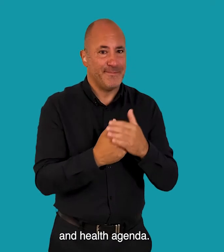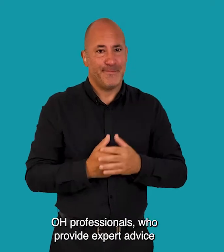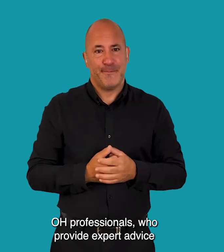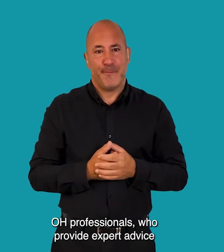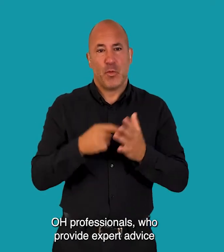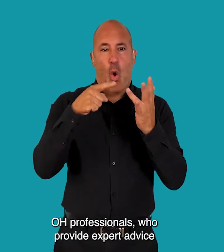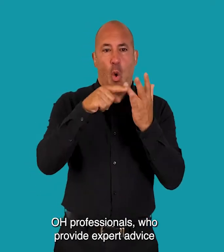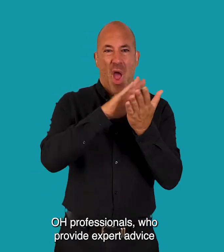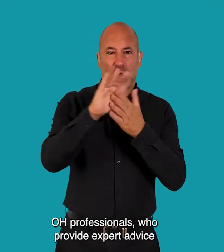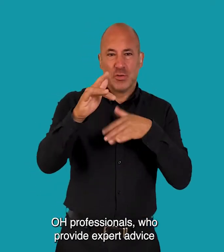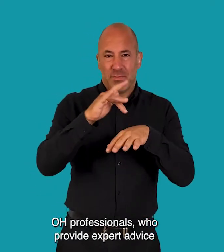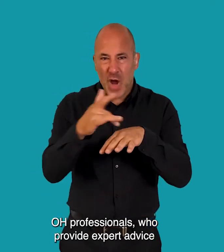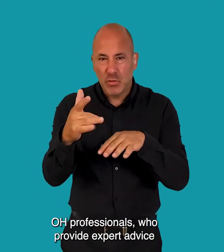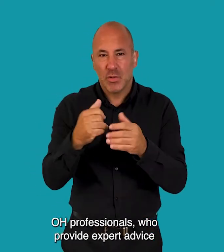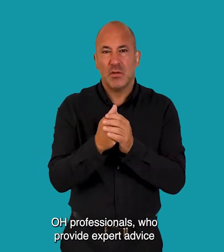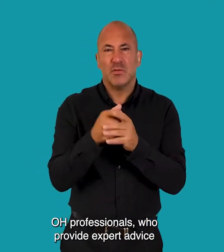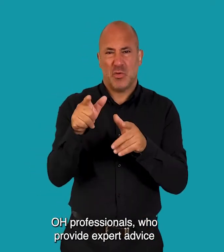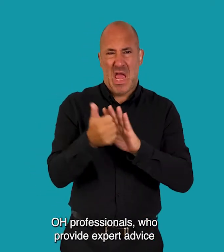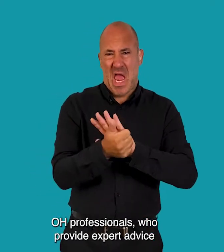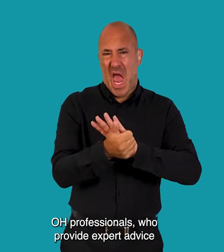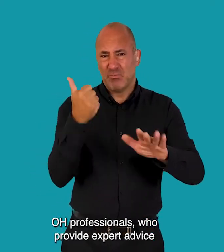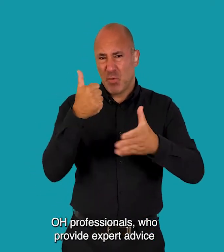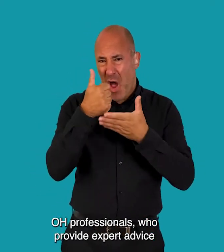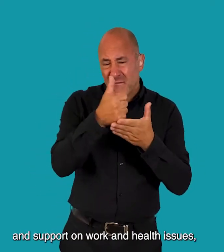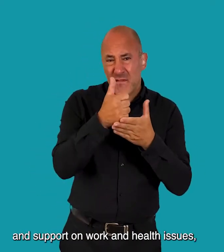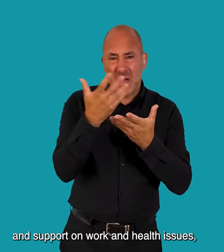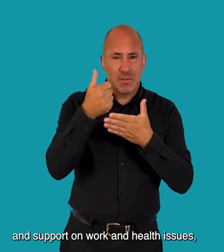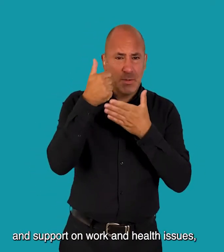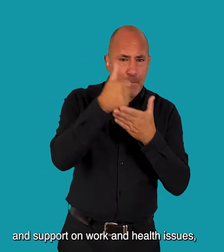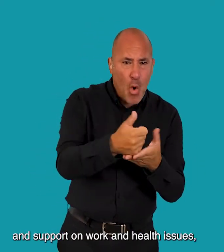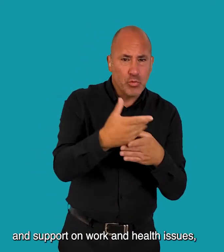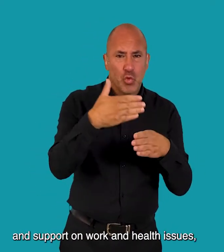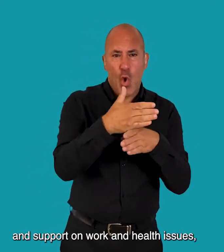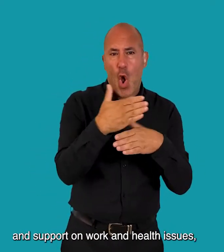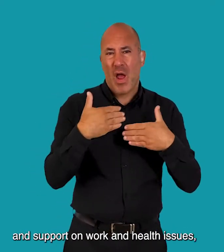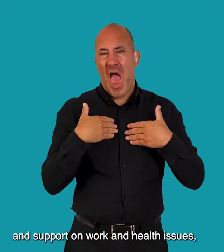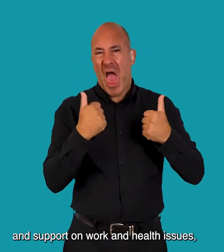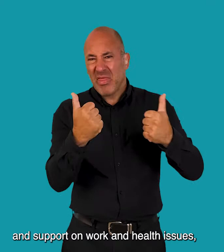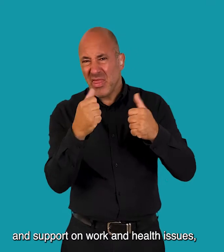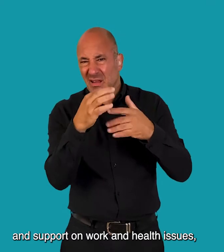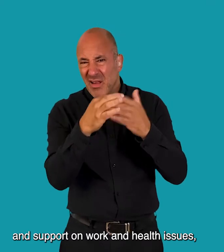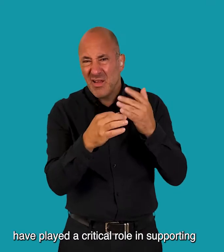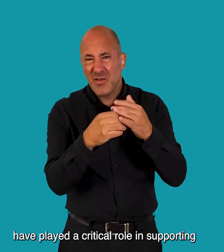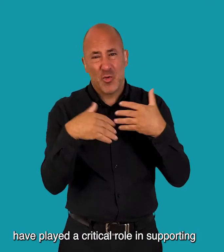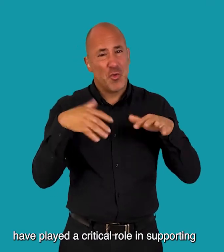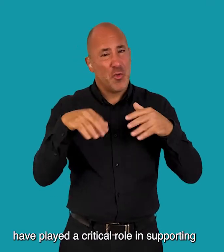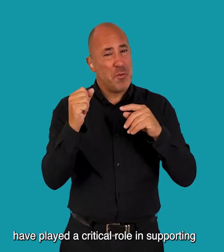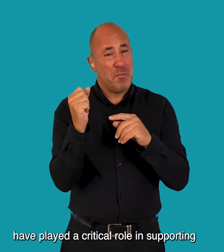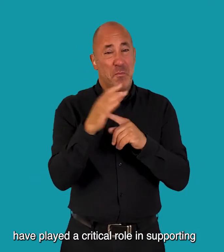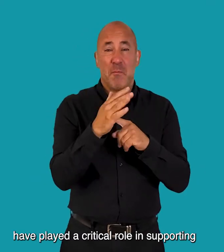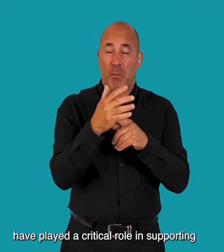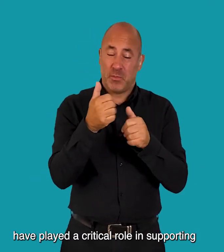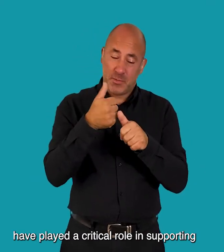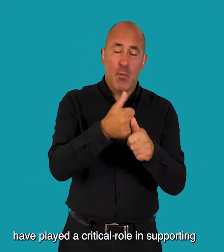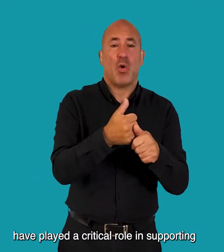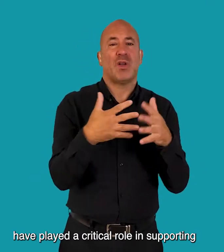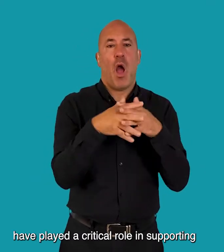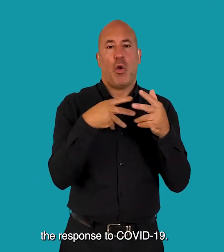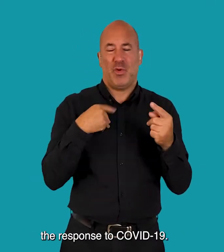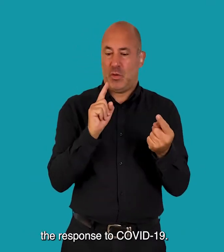OH professionals, who provide expert advice and support on work and health issues, have played a critical role in supporting the response